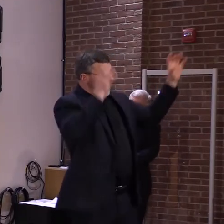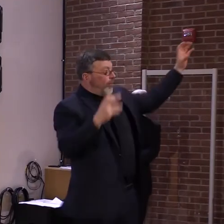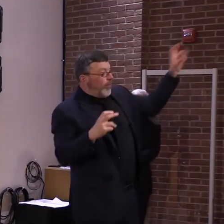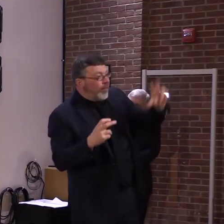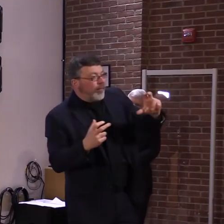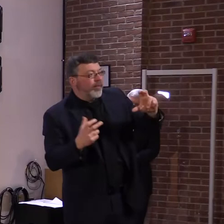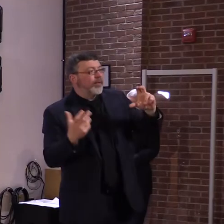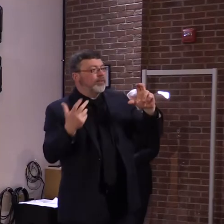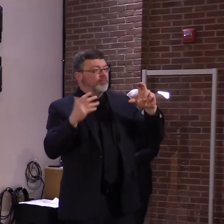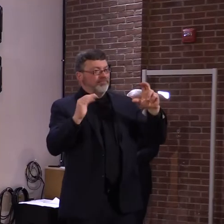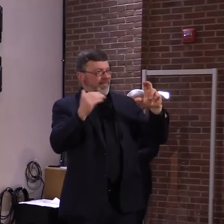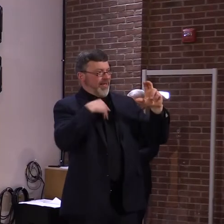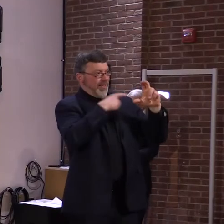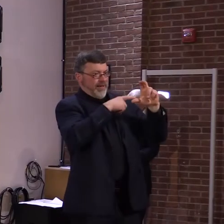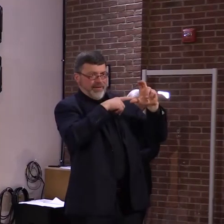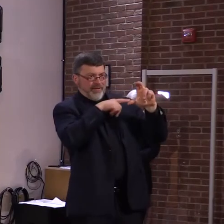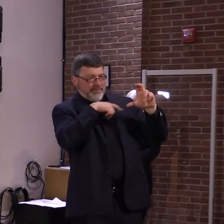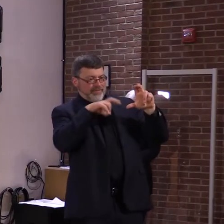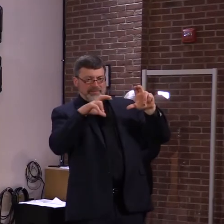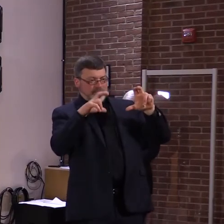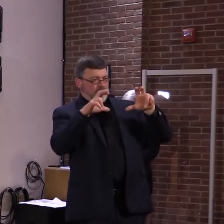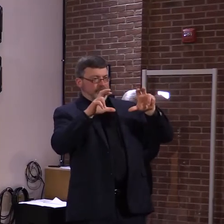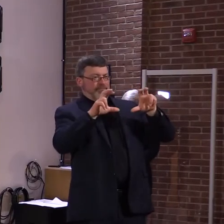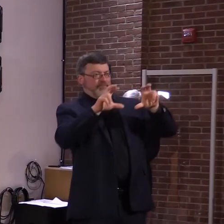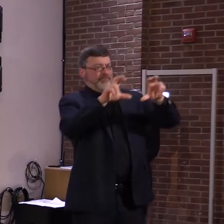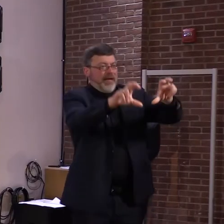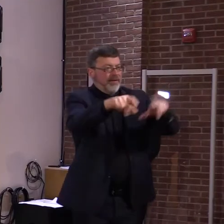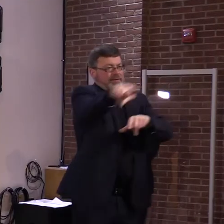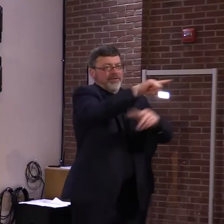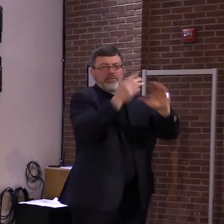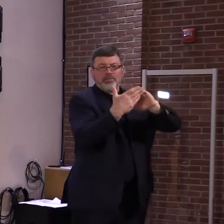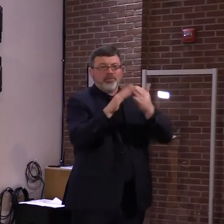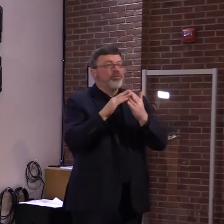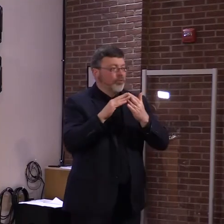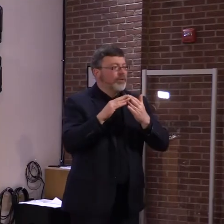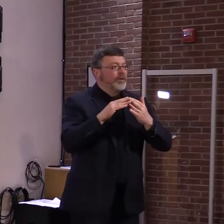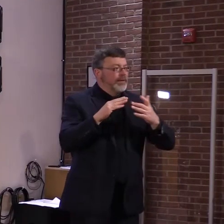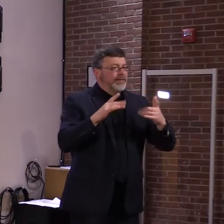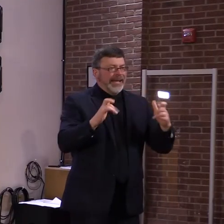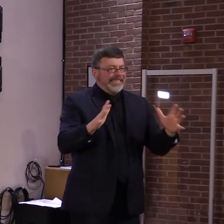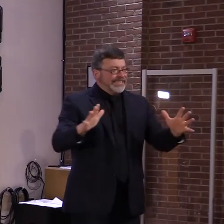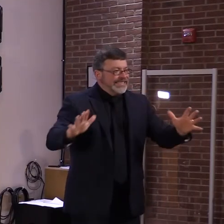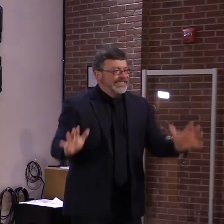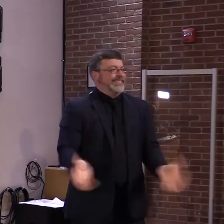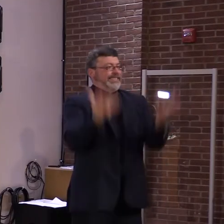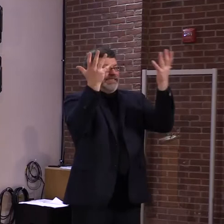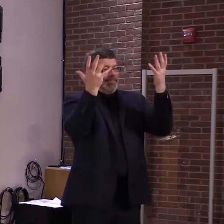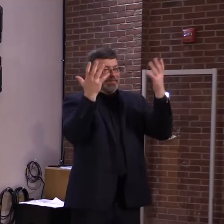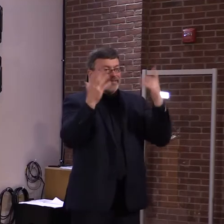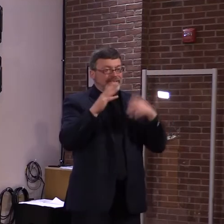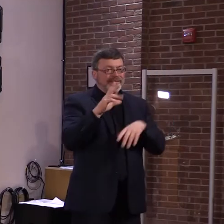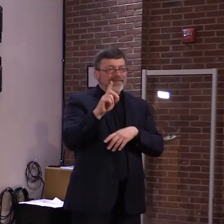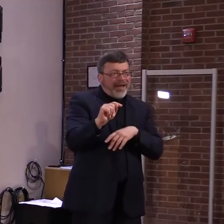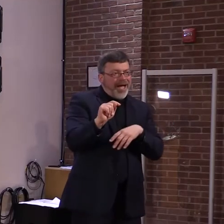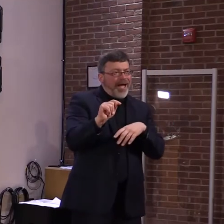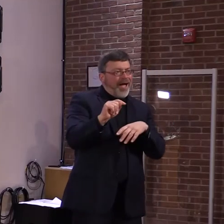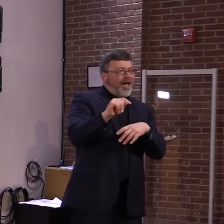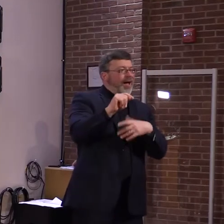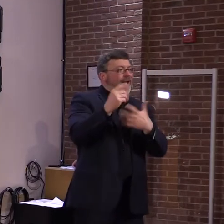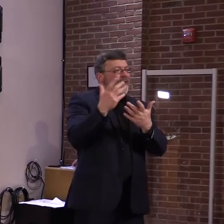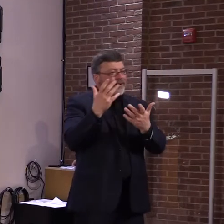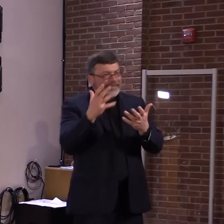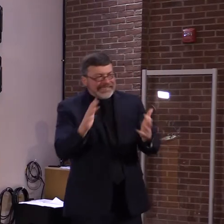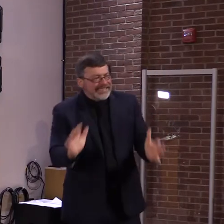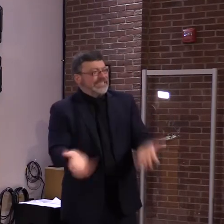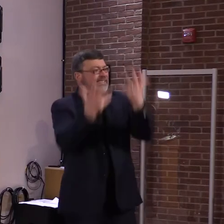try and get people into their downtowns, and try and you know, instill more economic